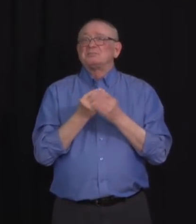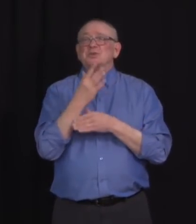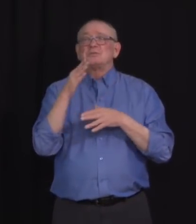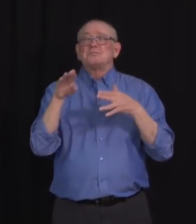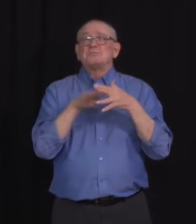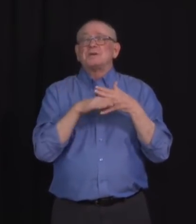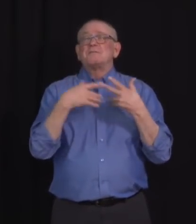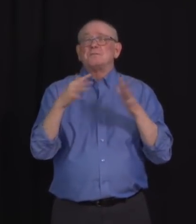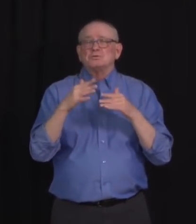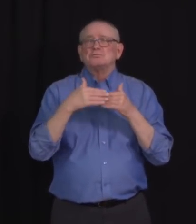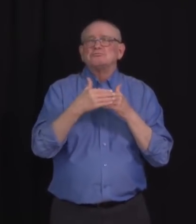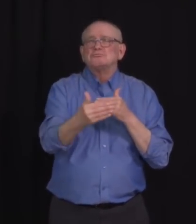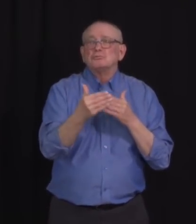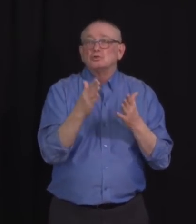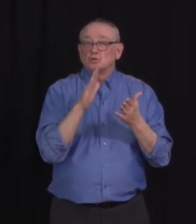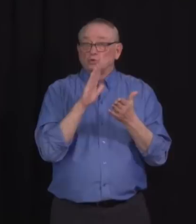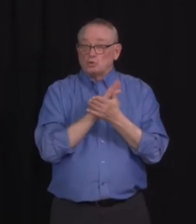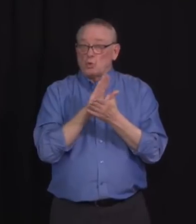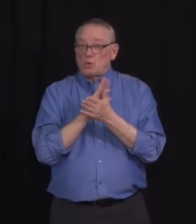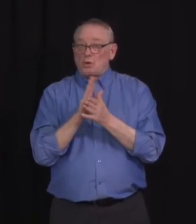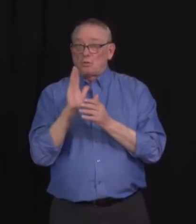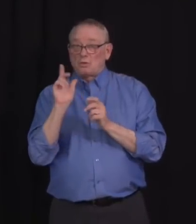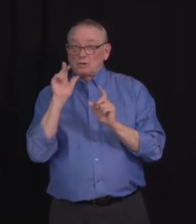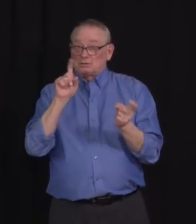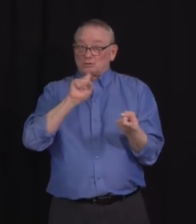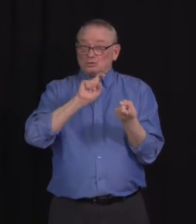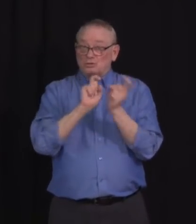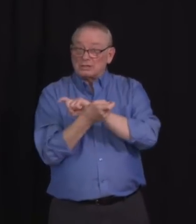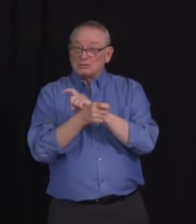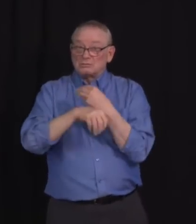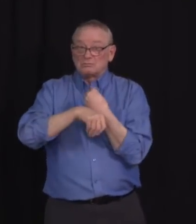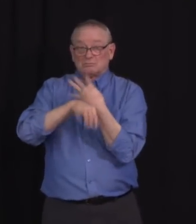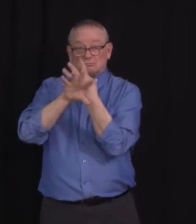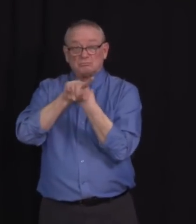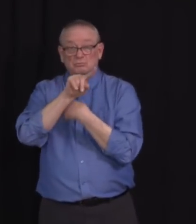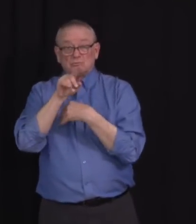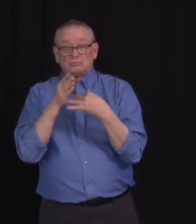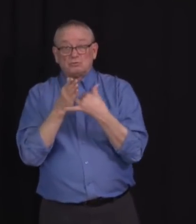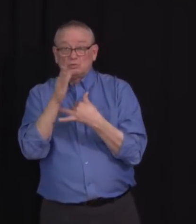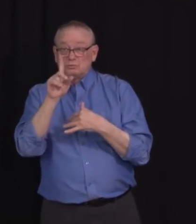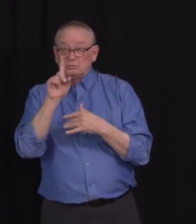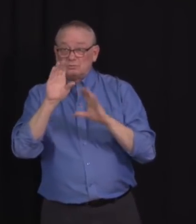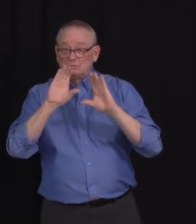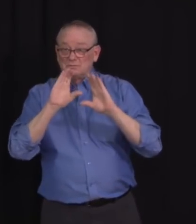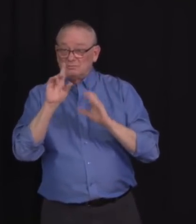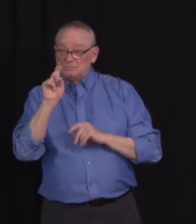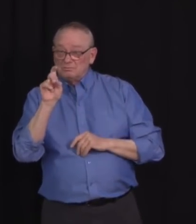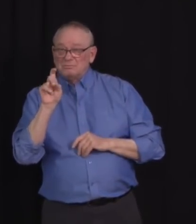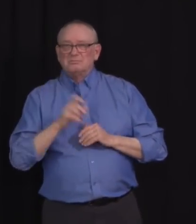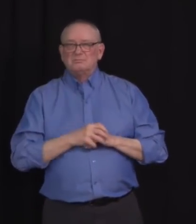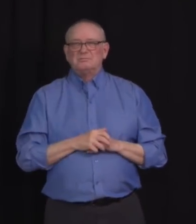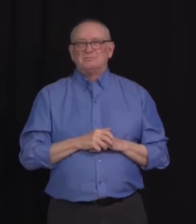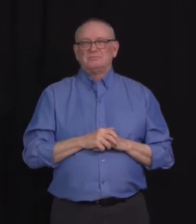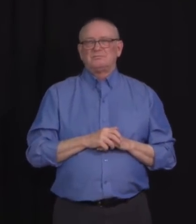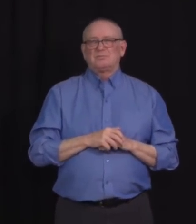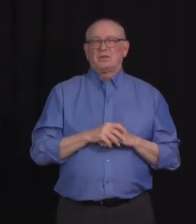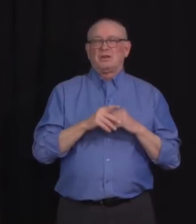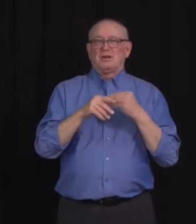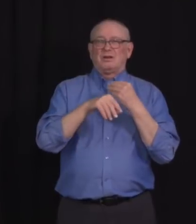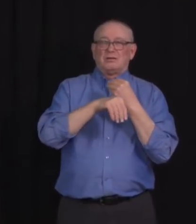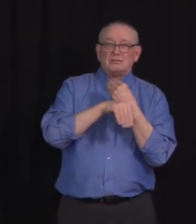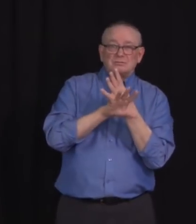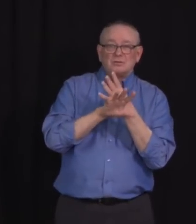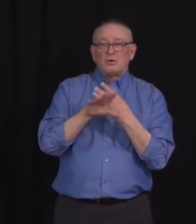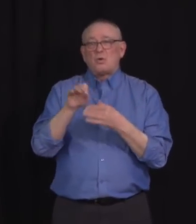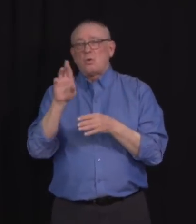learning versus in-person learning has a few different aspects to it. From a health perspective, what we have seen is that when cases are